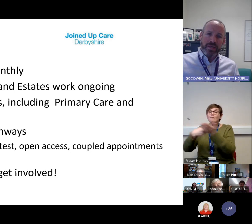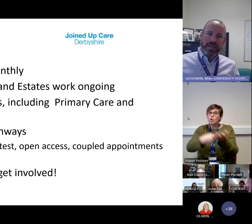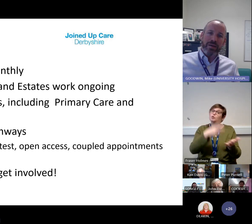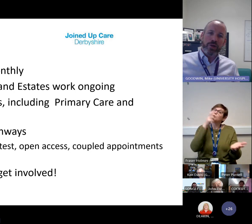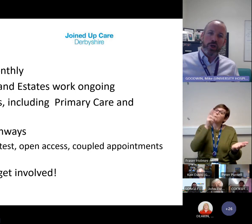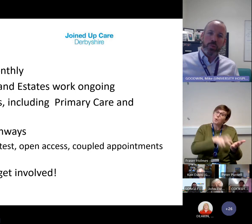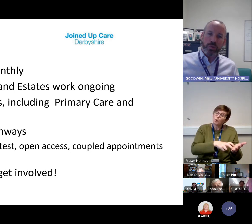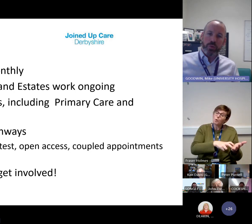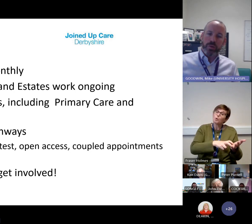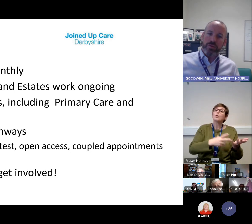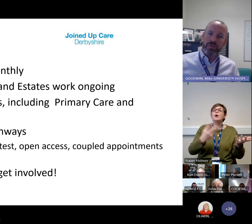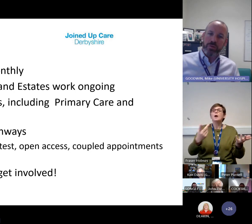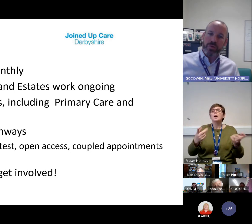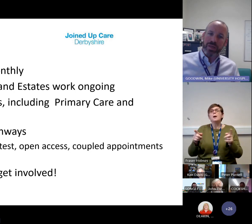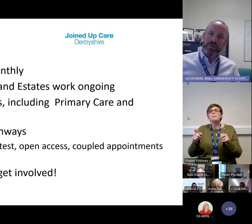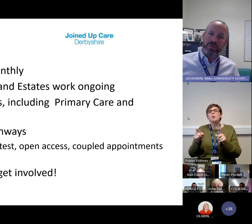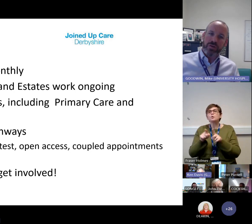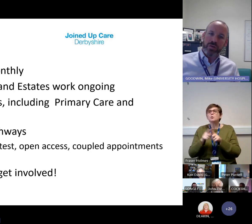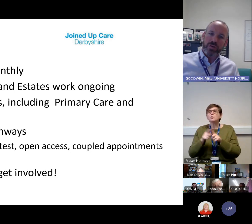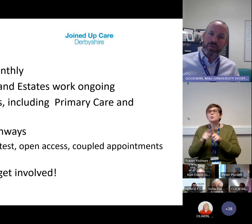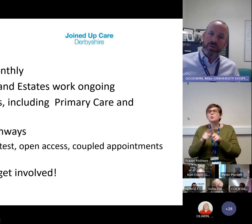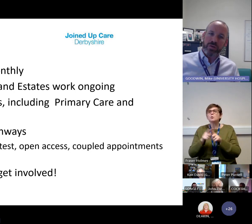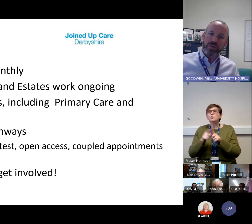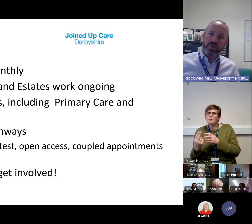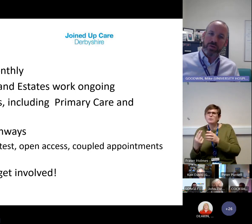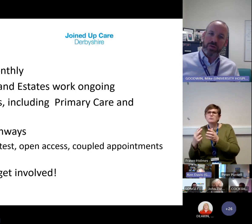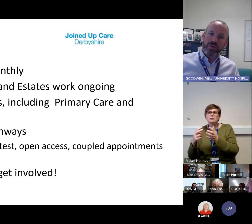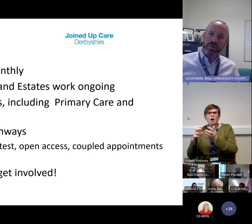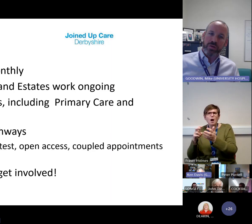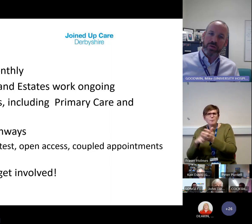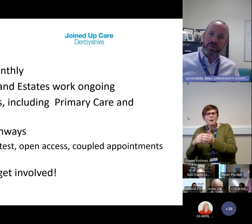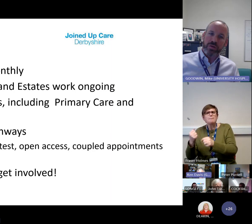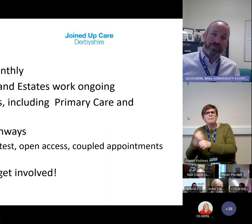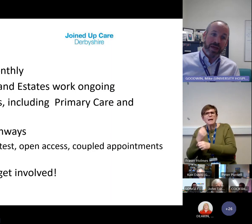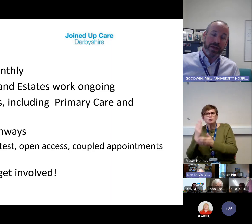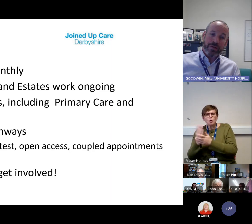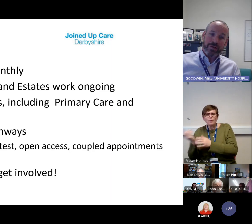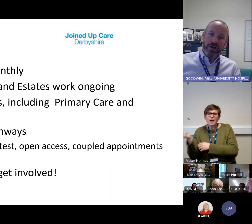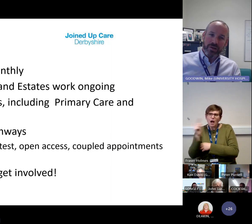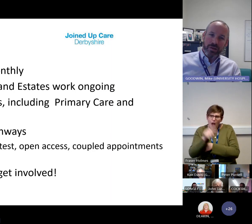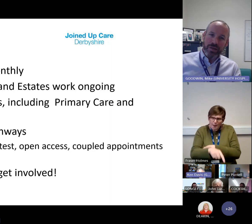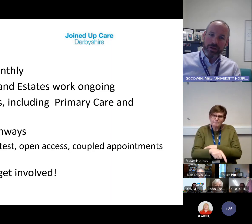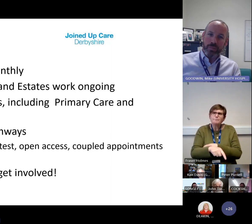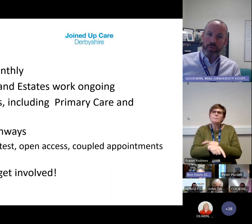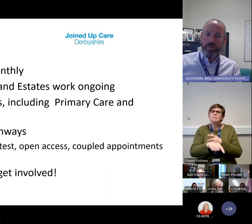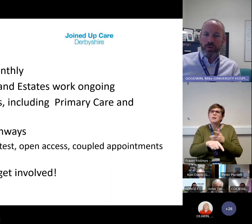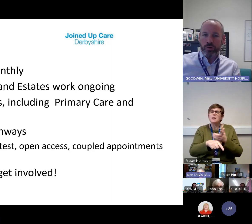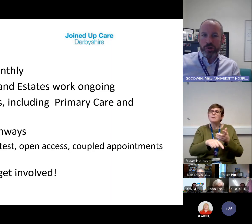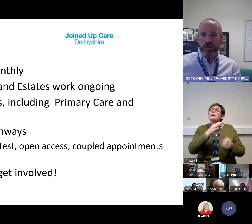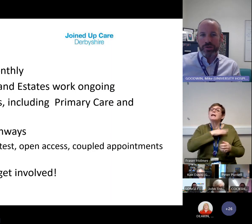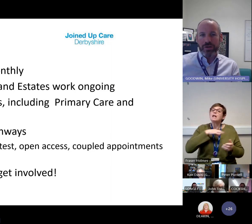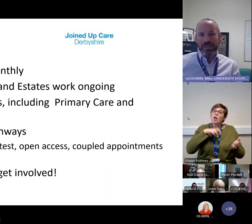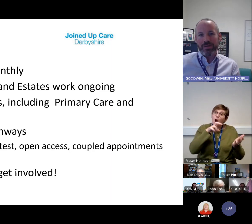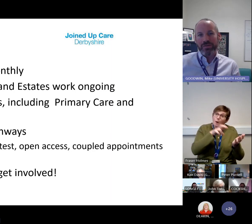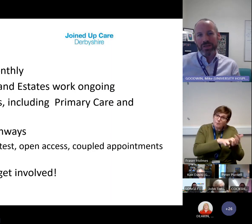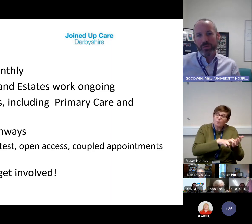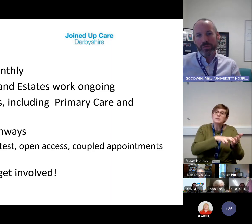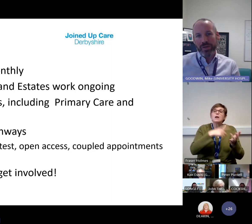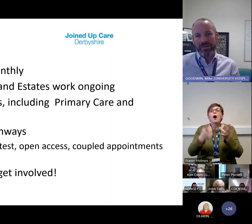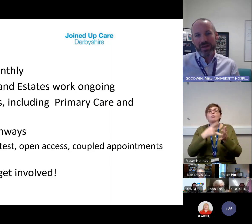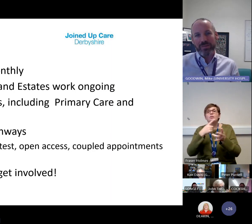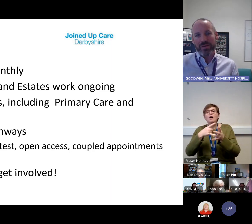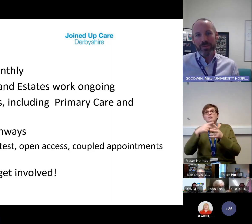And then thinking about coupled appointments so that patients can make sure that they come, have their either clinical appointment or another